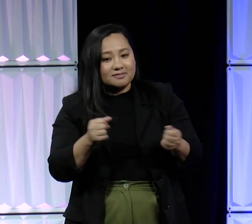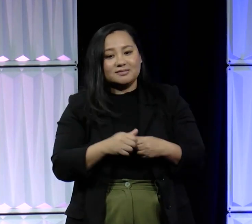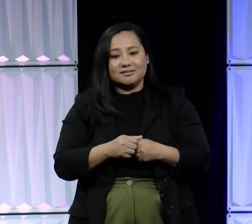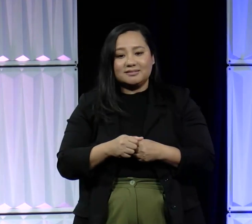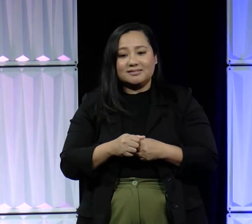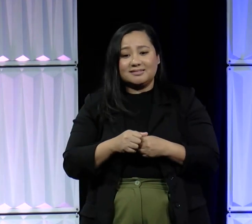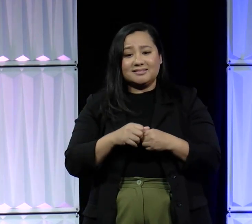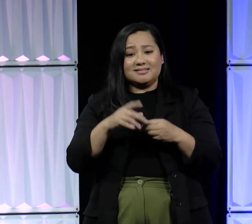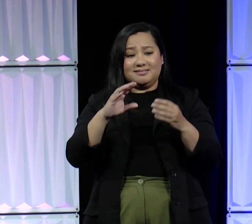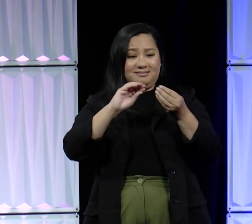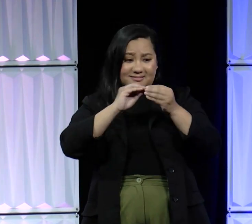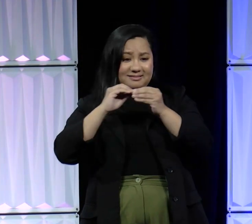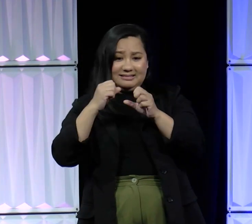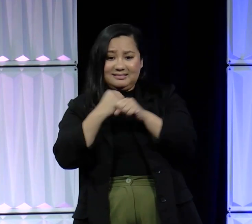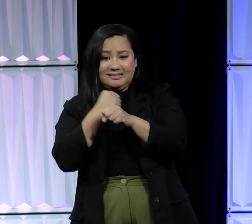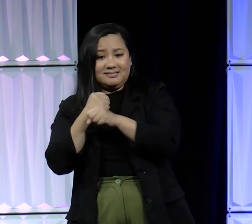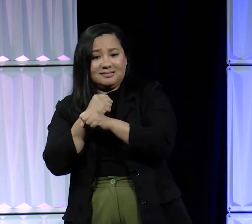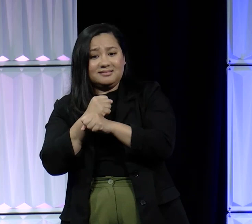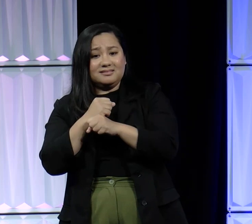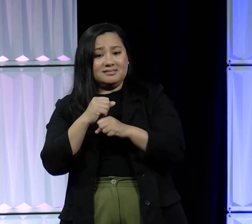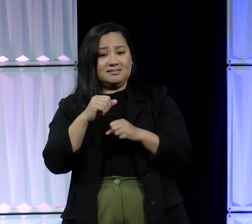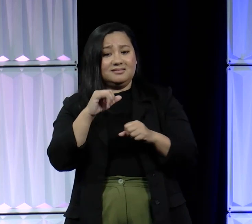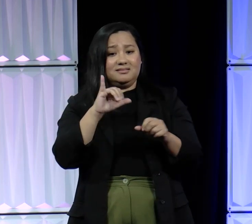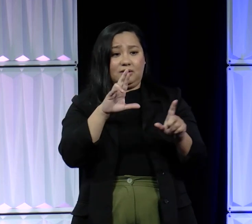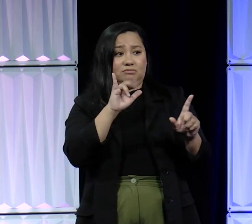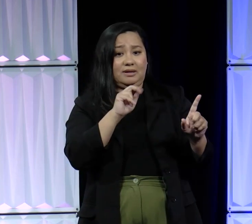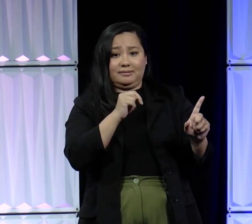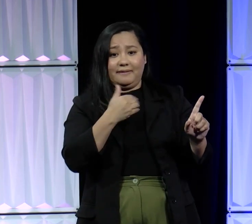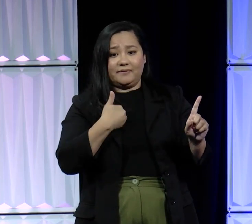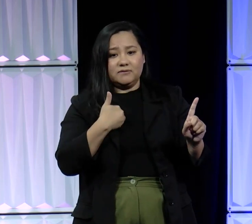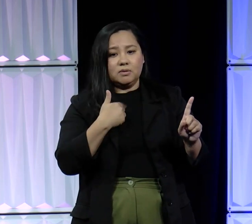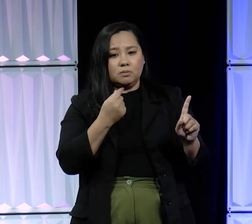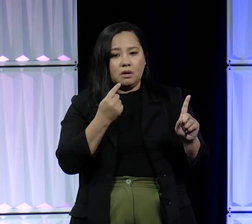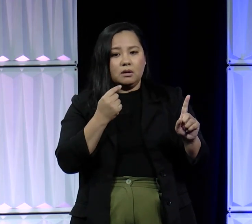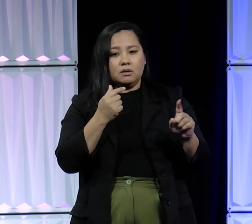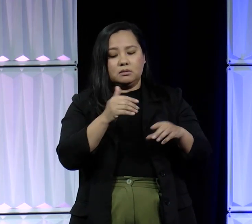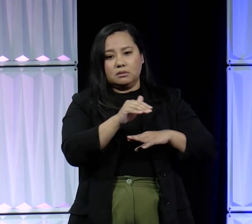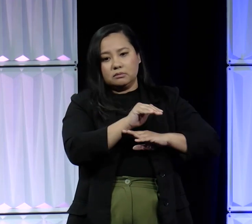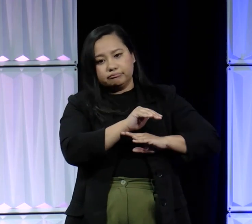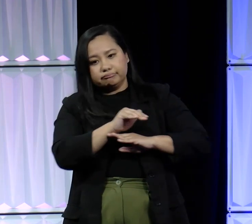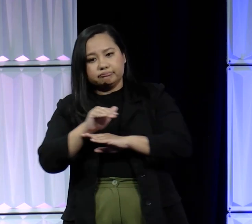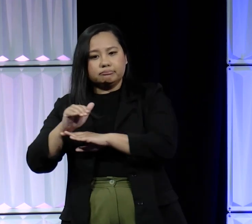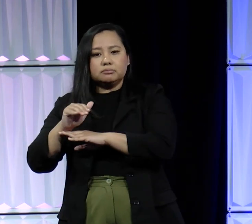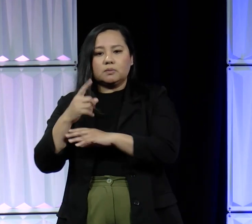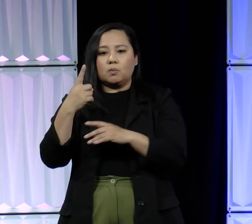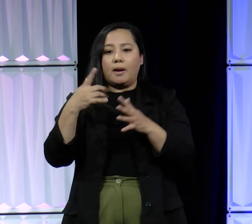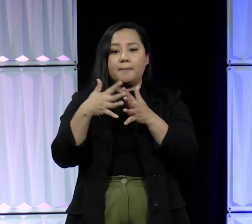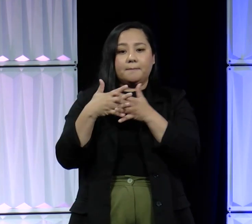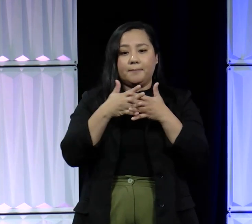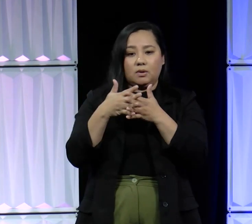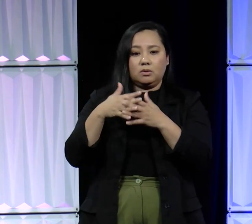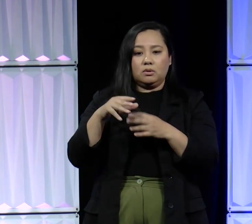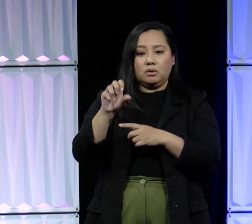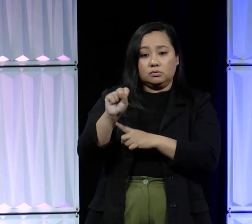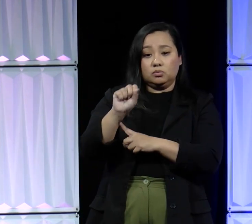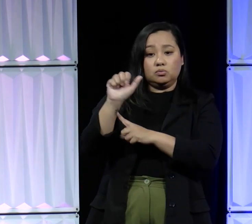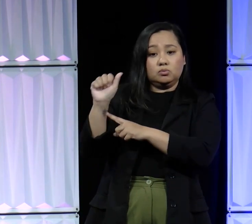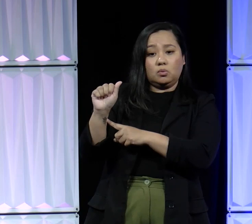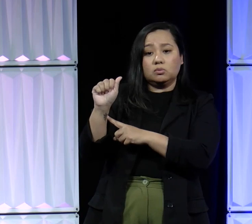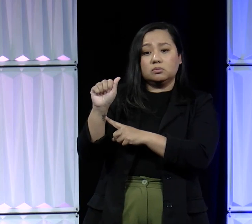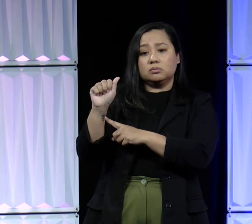on its site. It says every 92 seconds an American is sexually assaulted, and every 9 minutes that victim is a